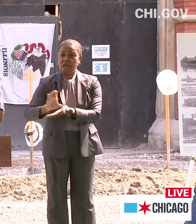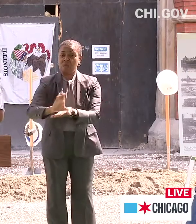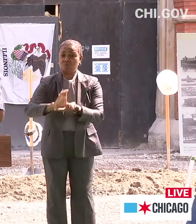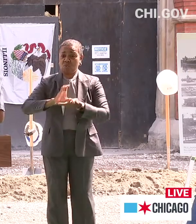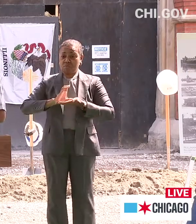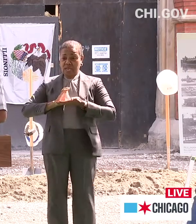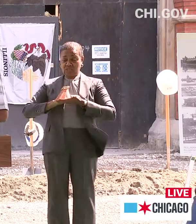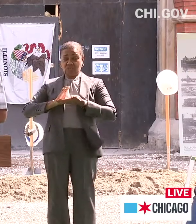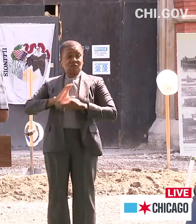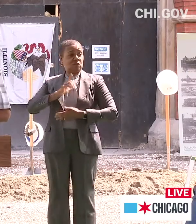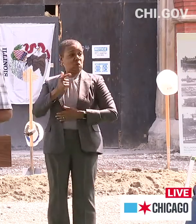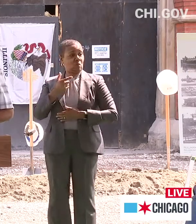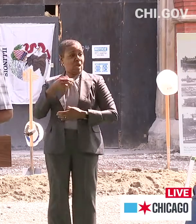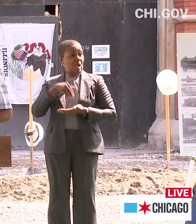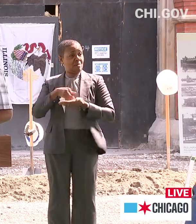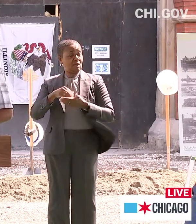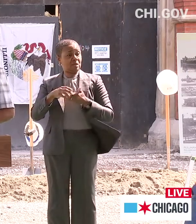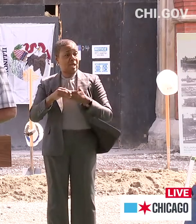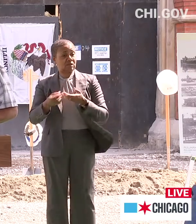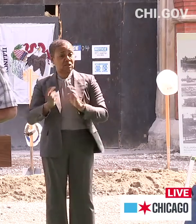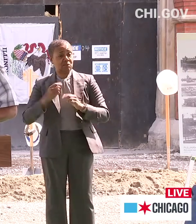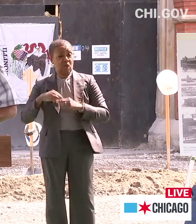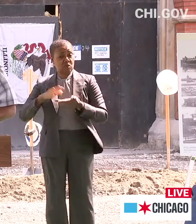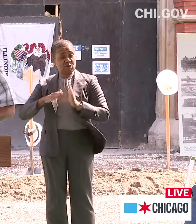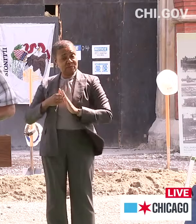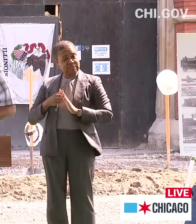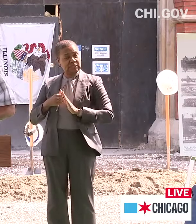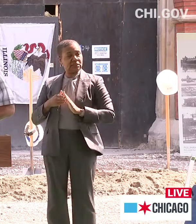$21 million coming to our community,